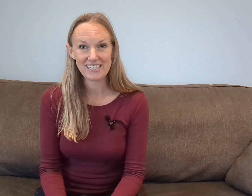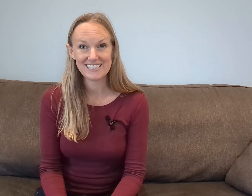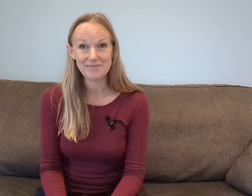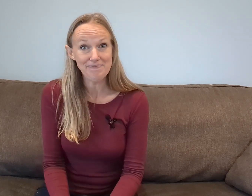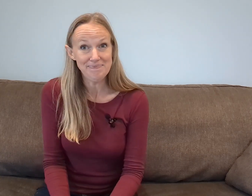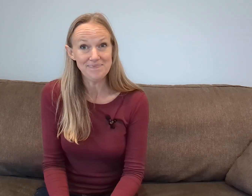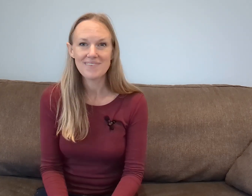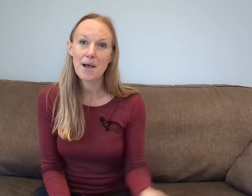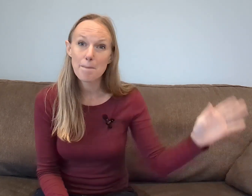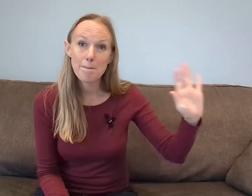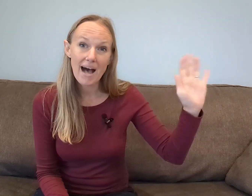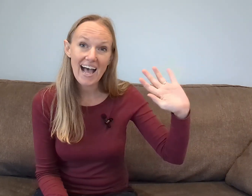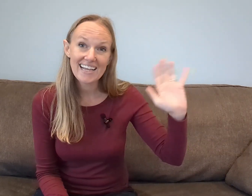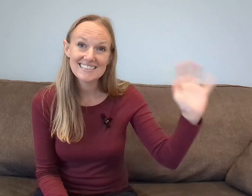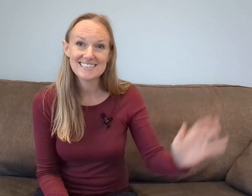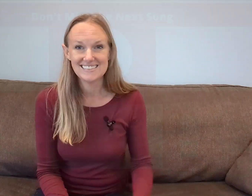bridge. Bye.